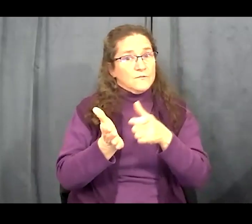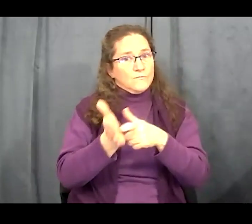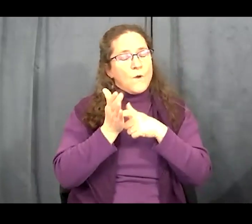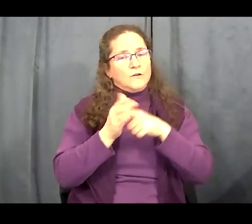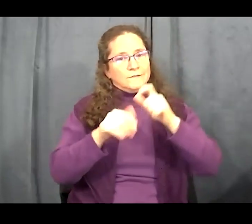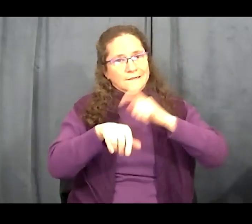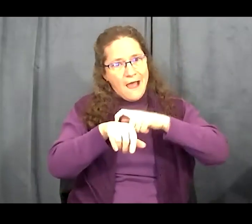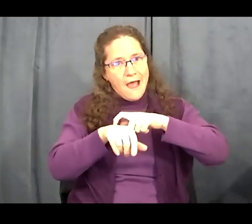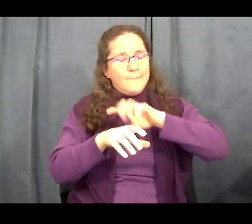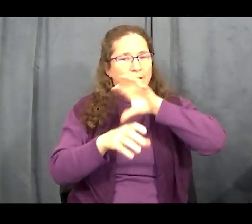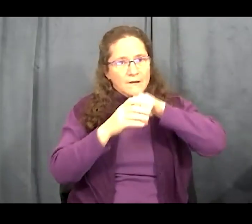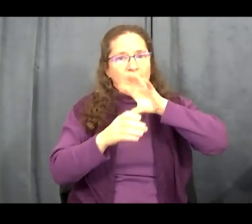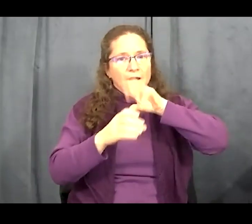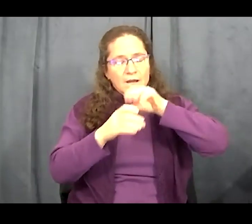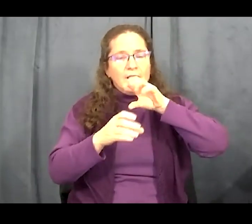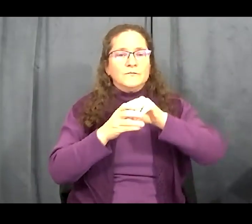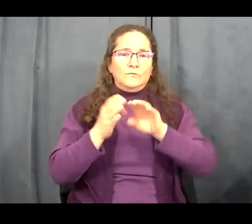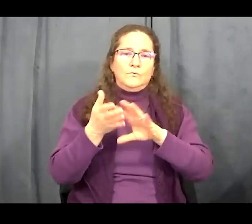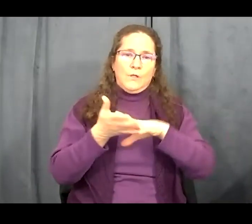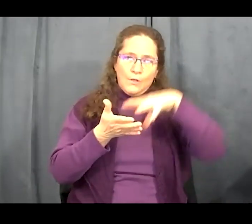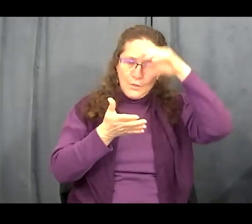to be tracking progress.